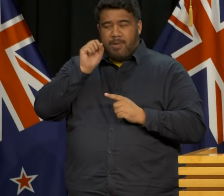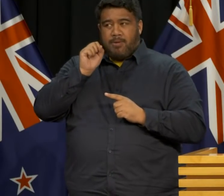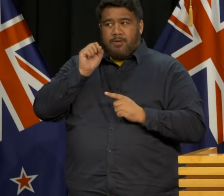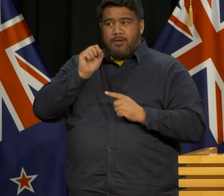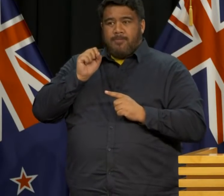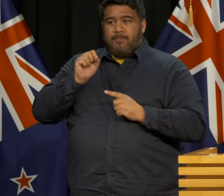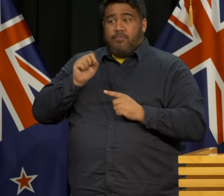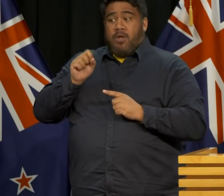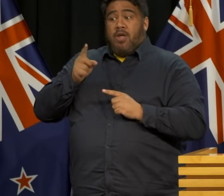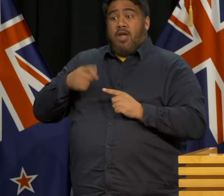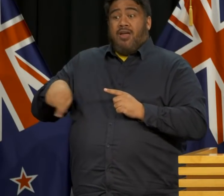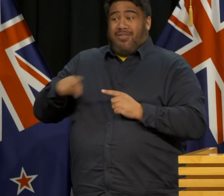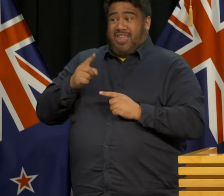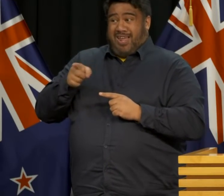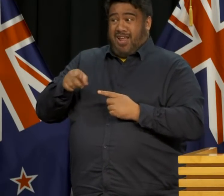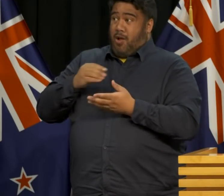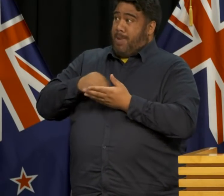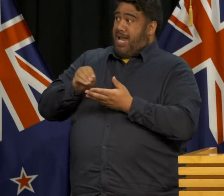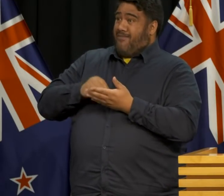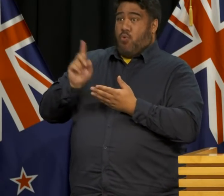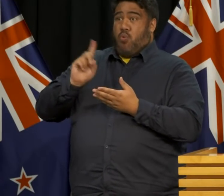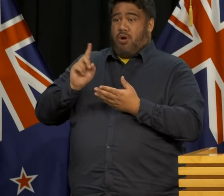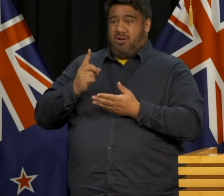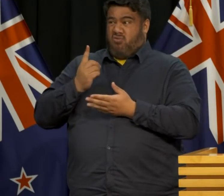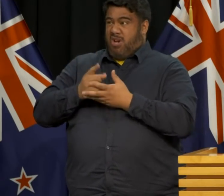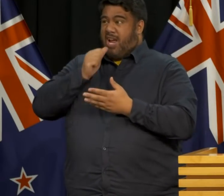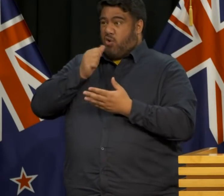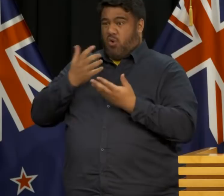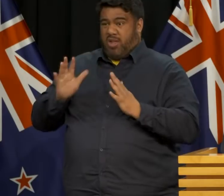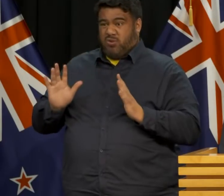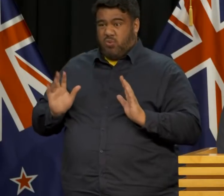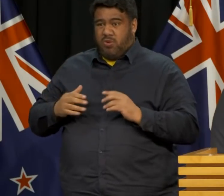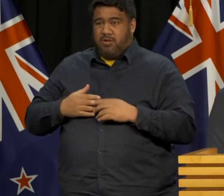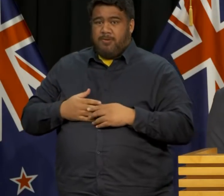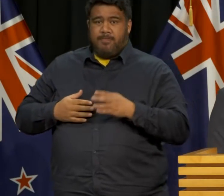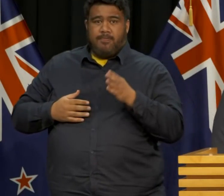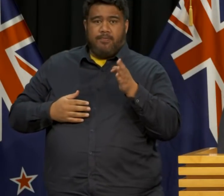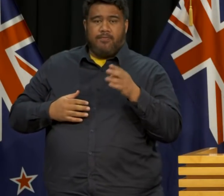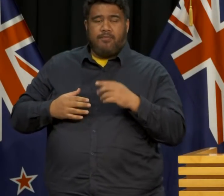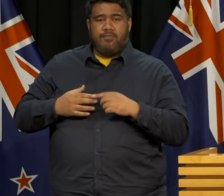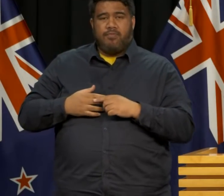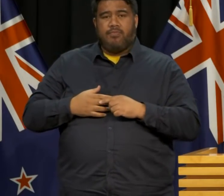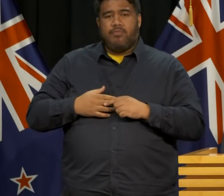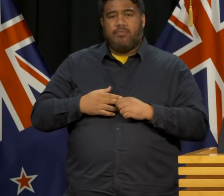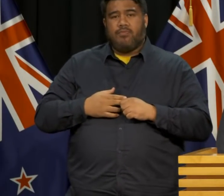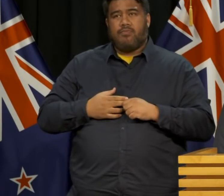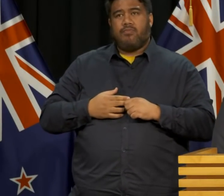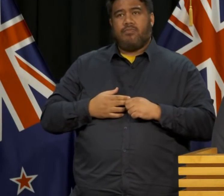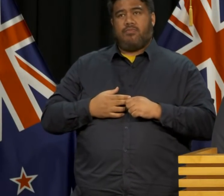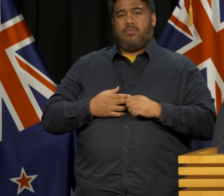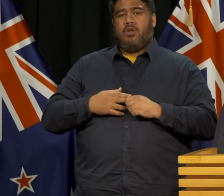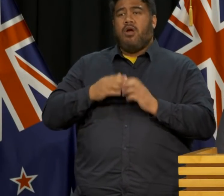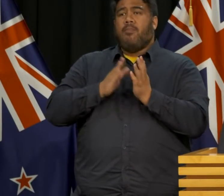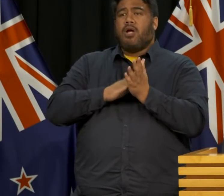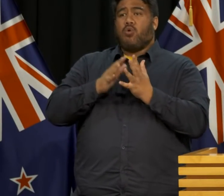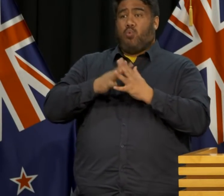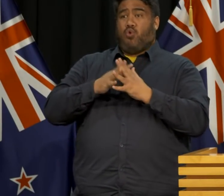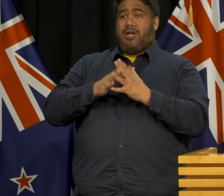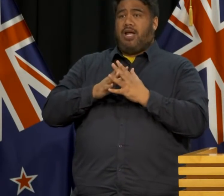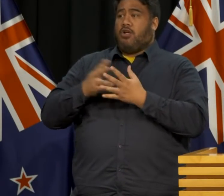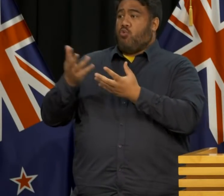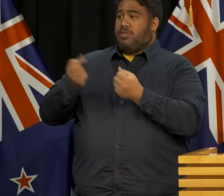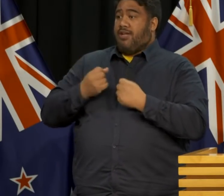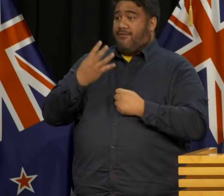only things that the people staying in them are being charged for. Thank you, Minister. Was Woodhouse wrong to delete those 4